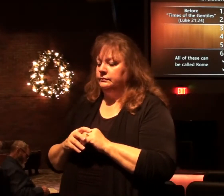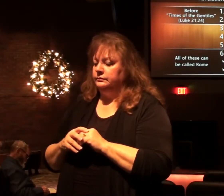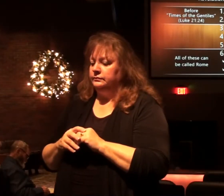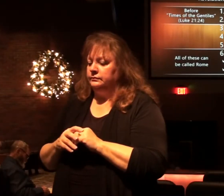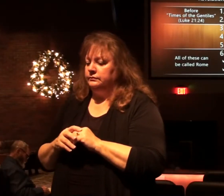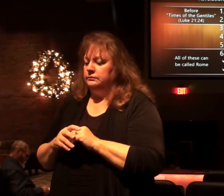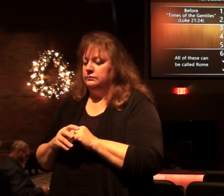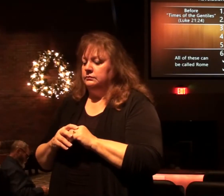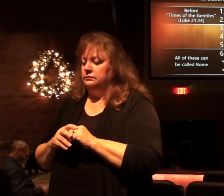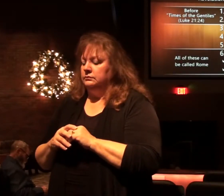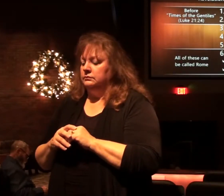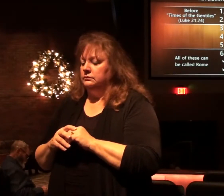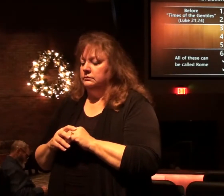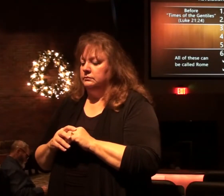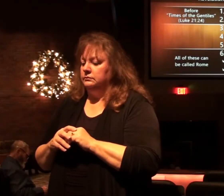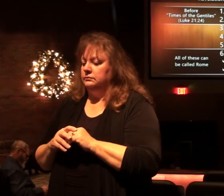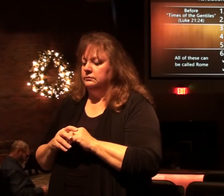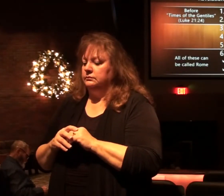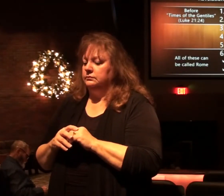Then,